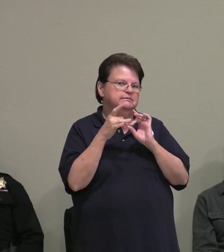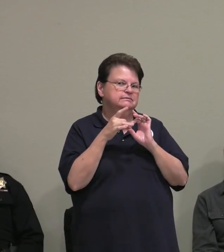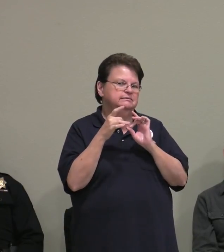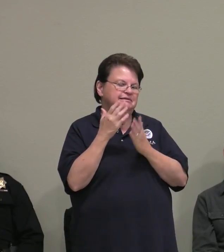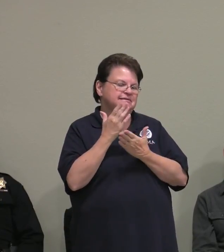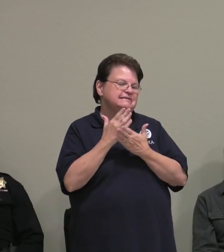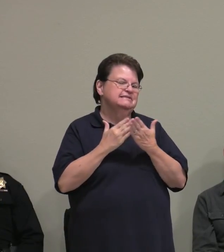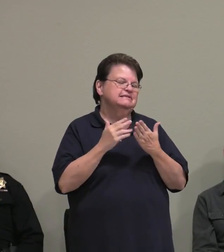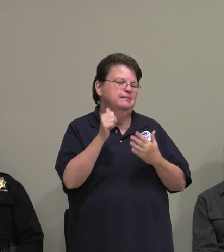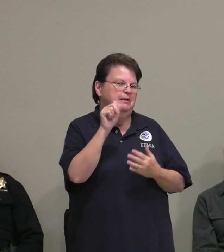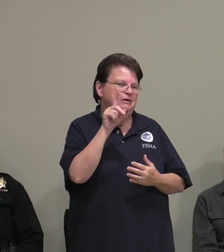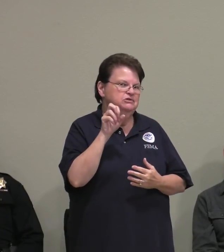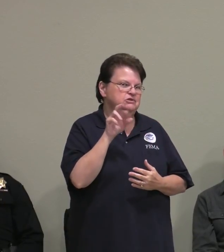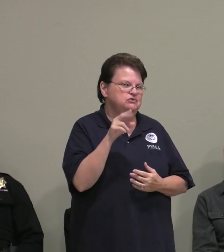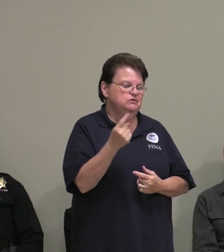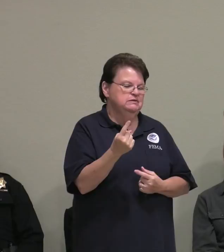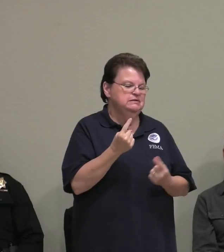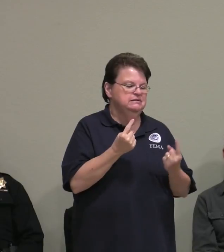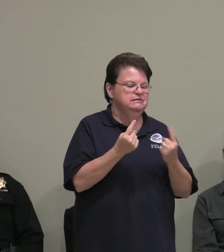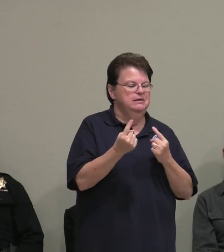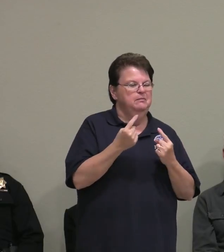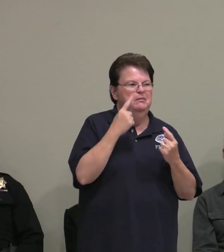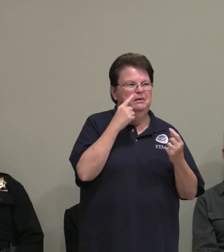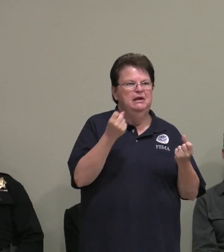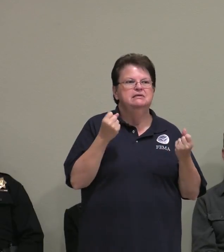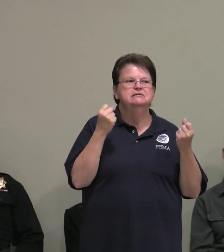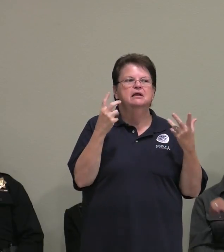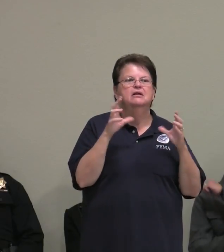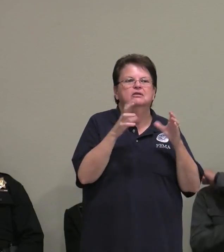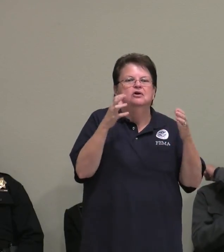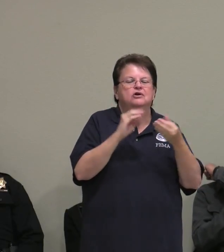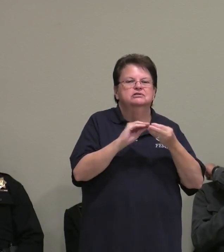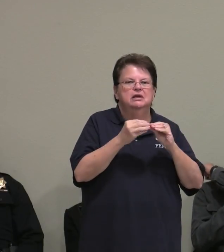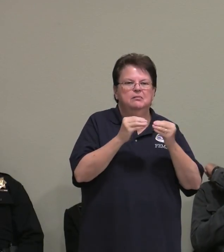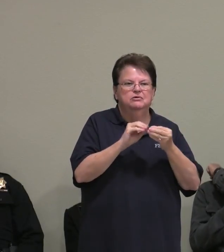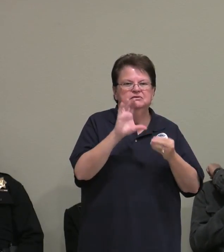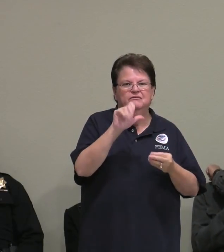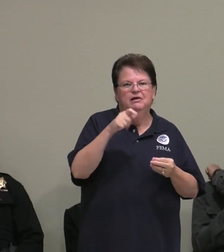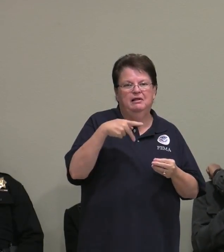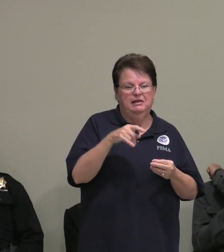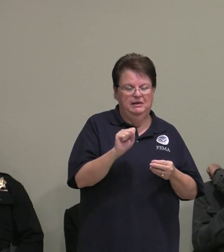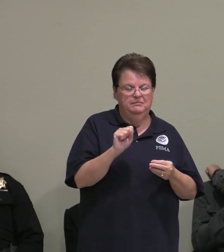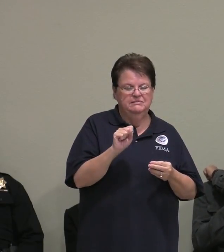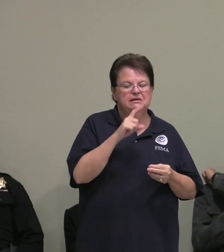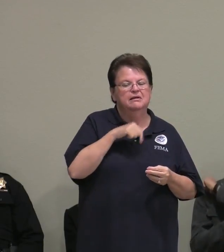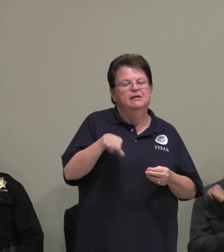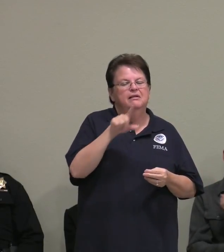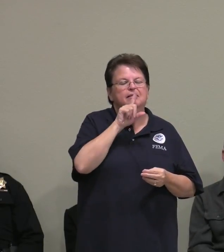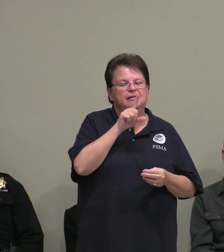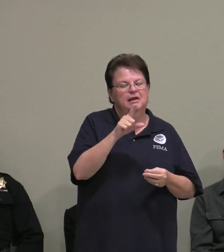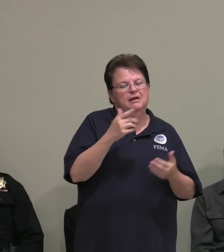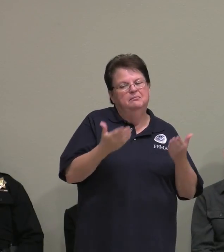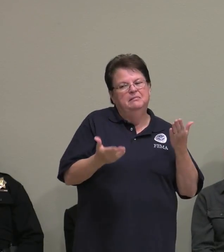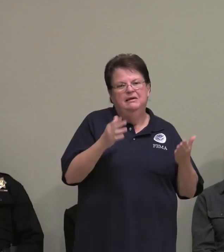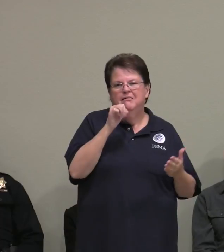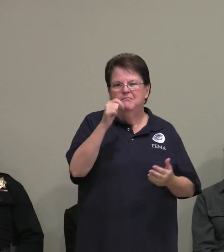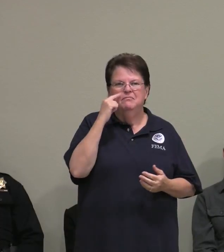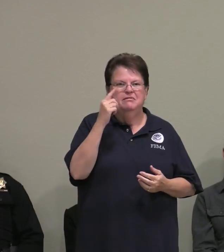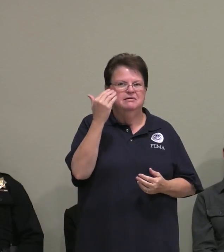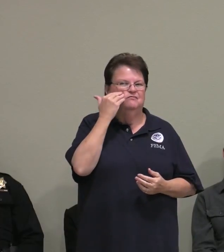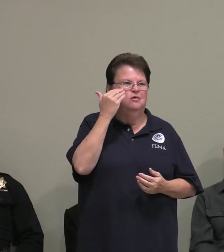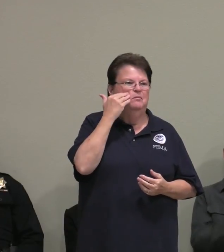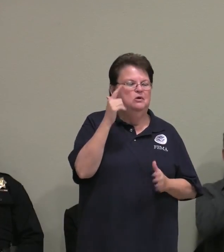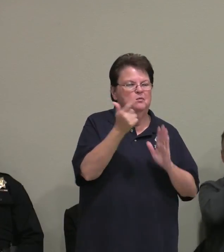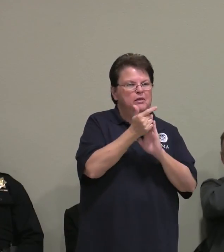some adjusters who are coming in because of the influx of large numbers of claims that there may be they might not be as familiar